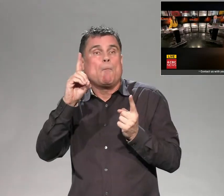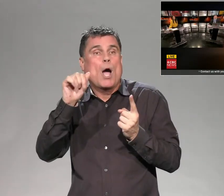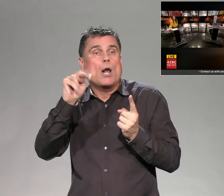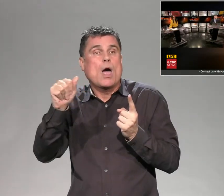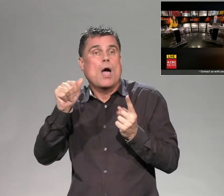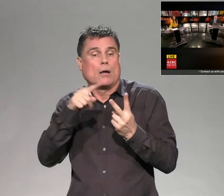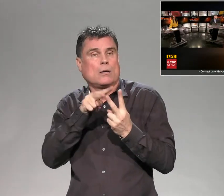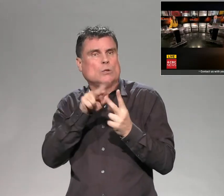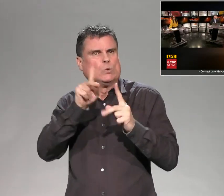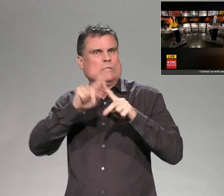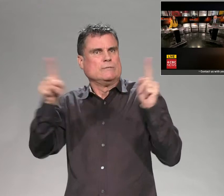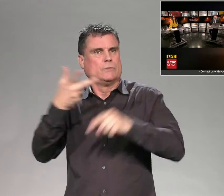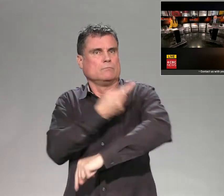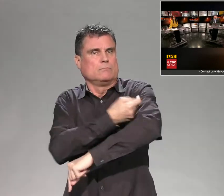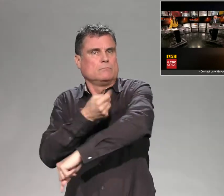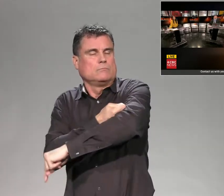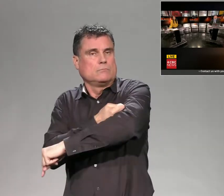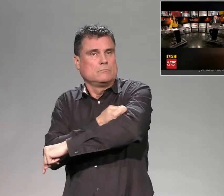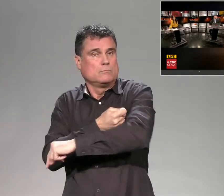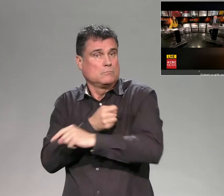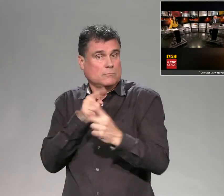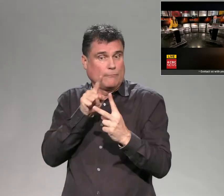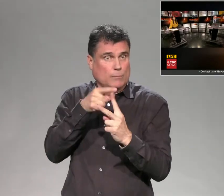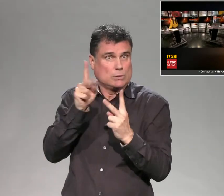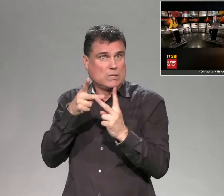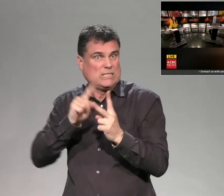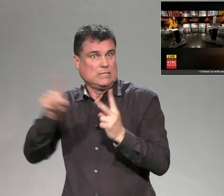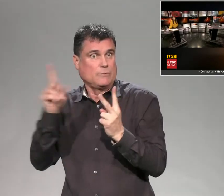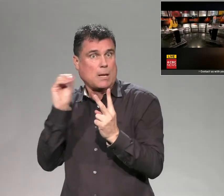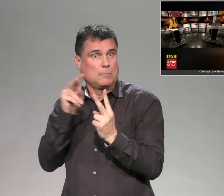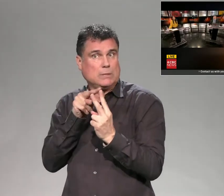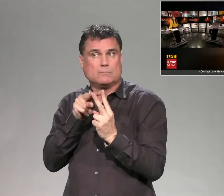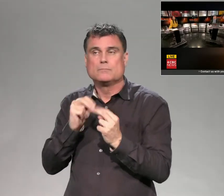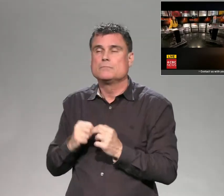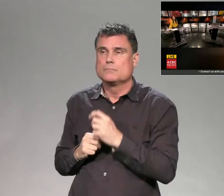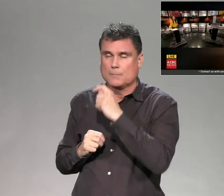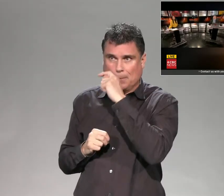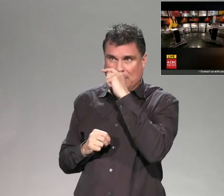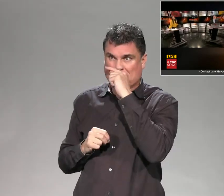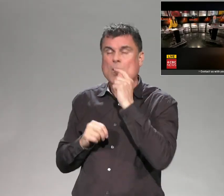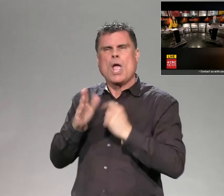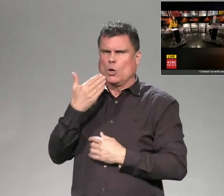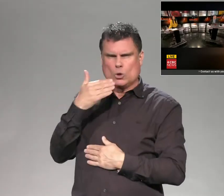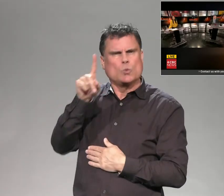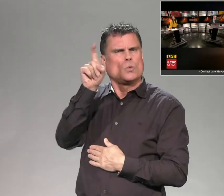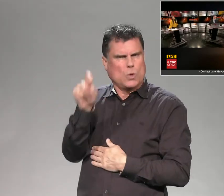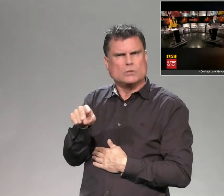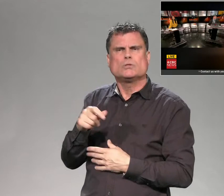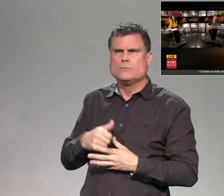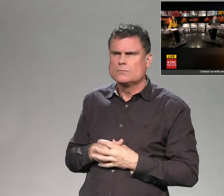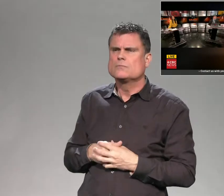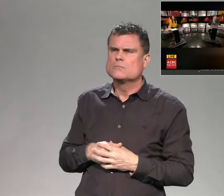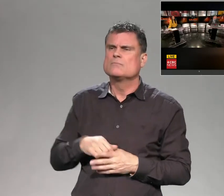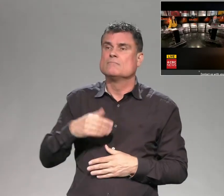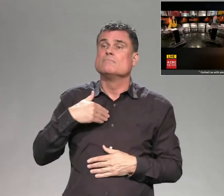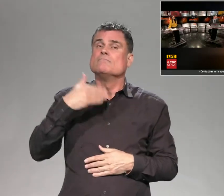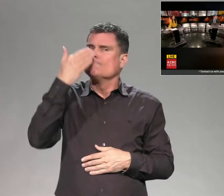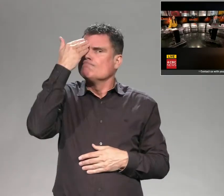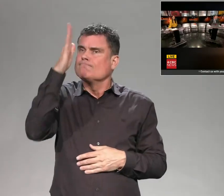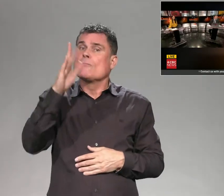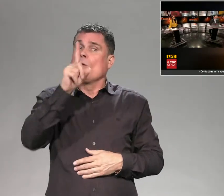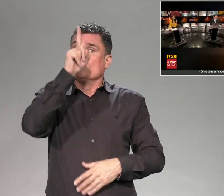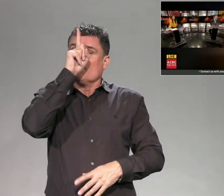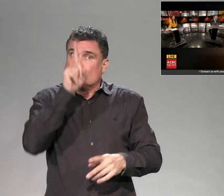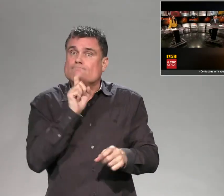be honest, it's a question that we're asking as well. We don't know for sure how long the immunity is going